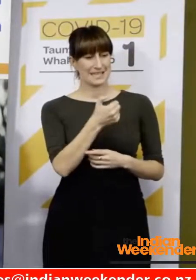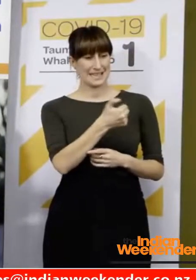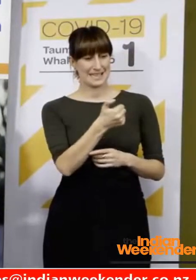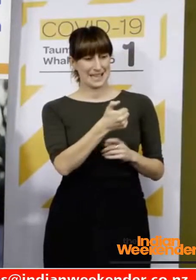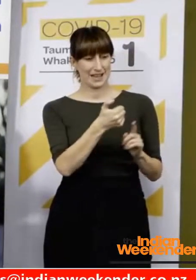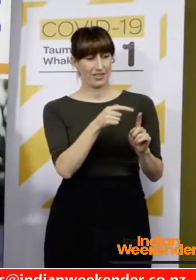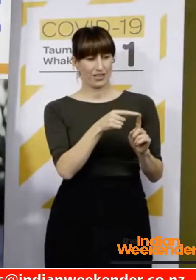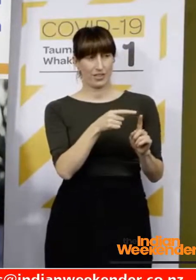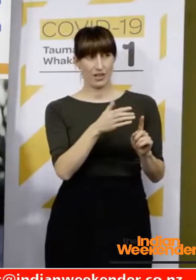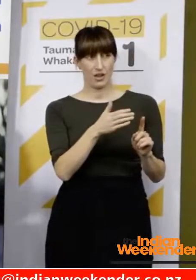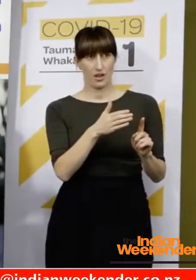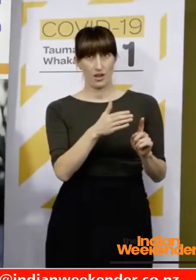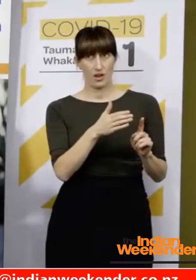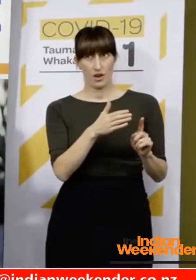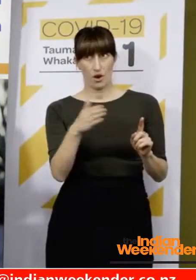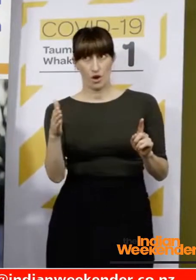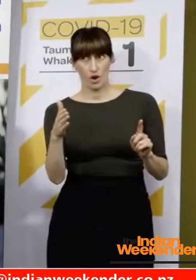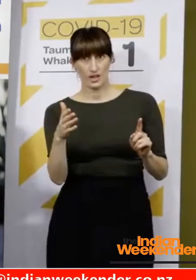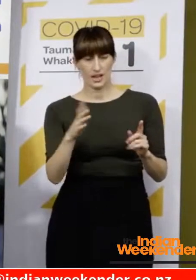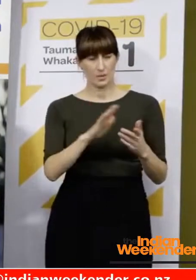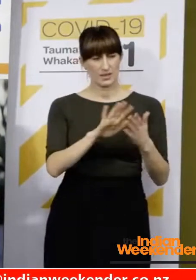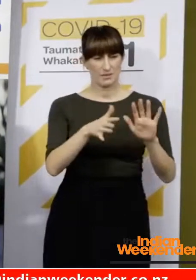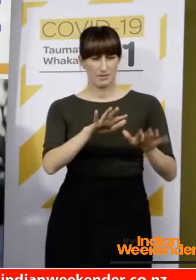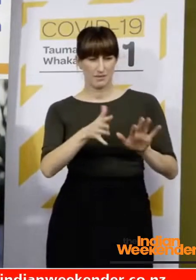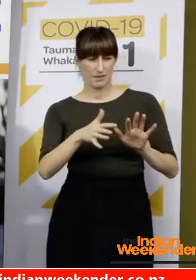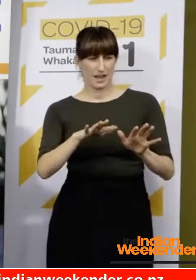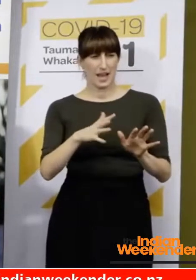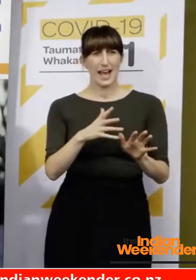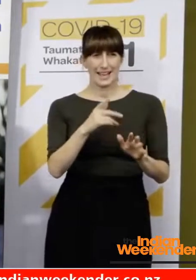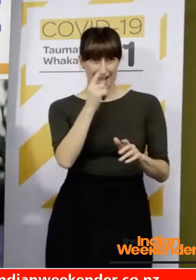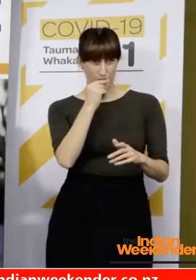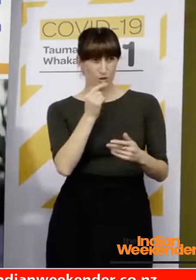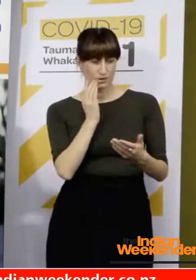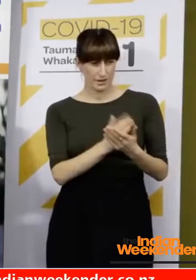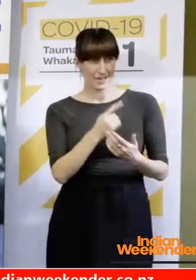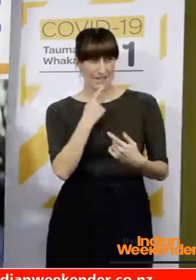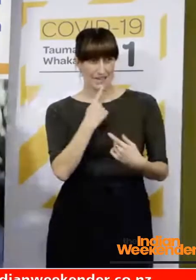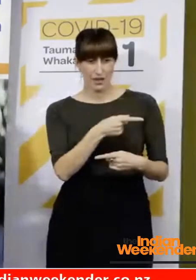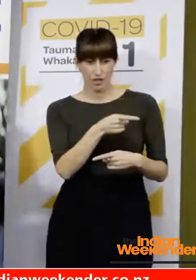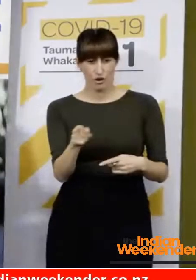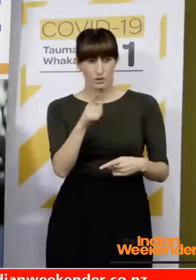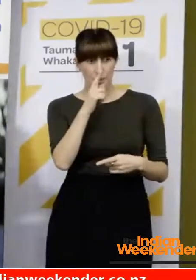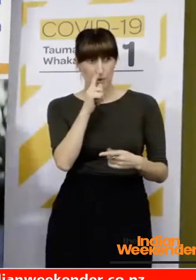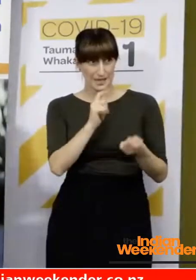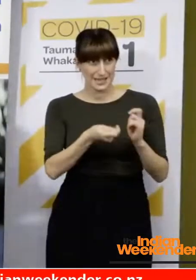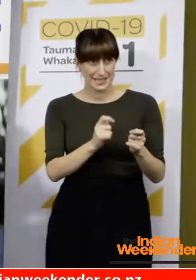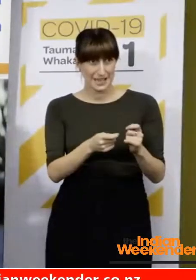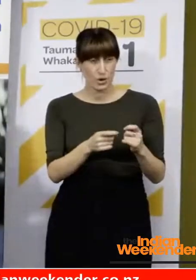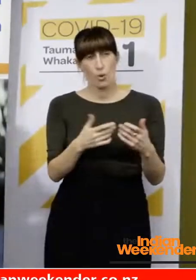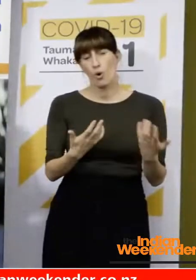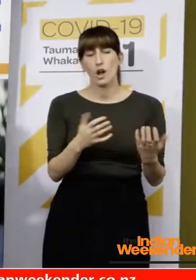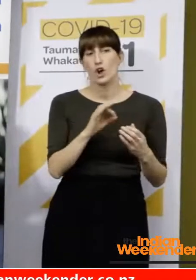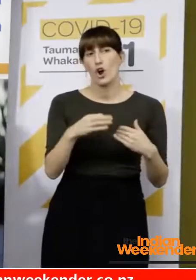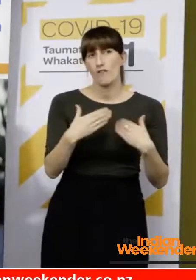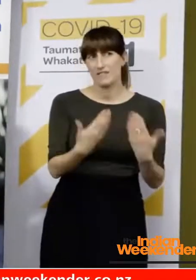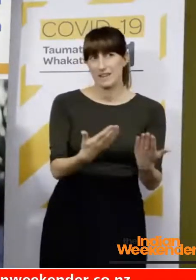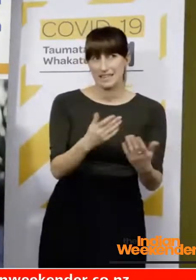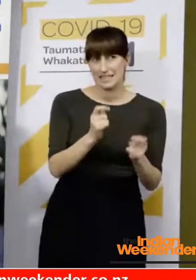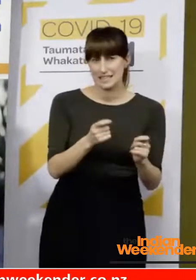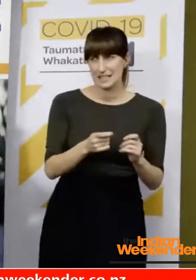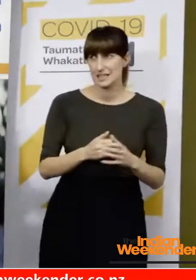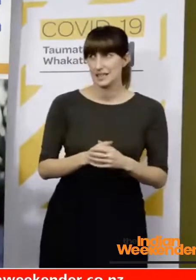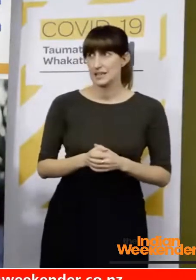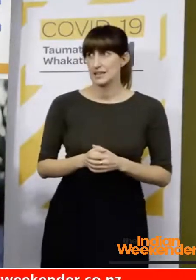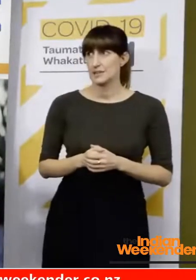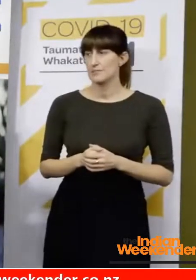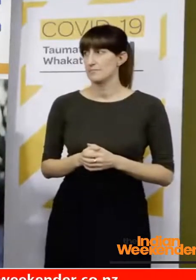And that meant I had to do 2 weeks self-isolation in New Zealand at my home. I got in the day before level 4 started, and then Yes,